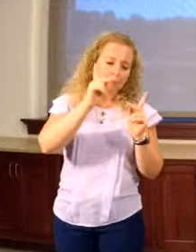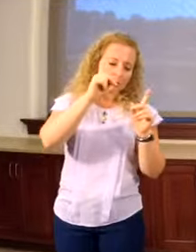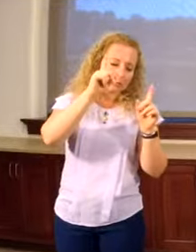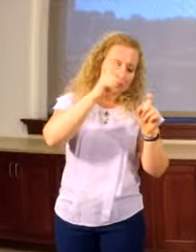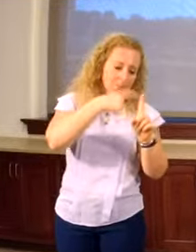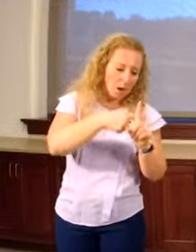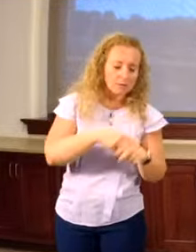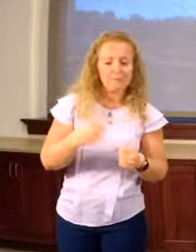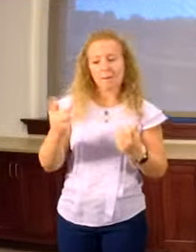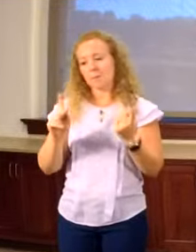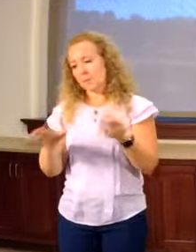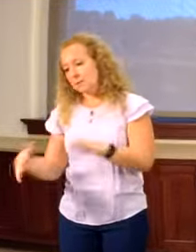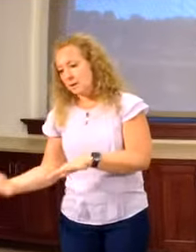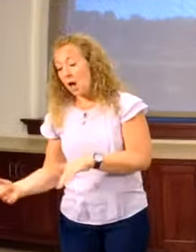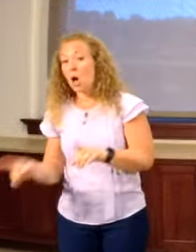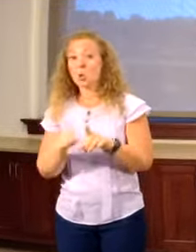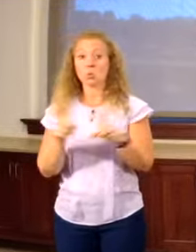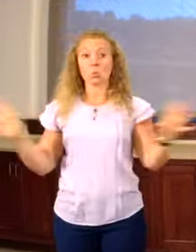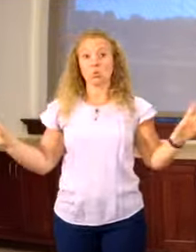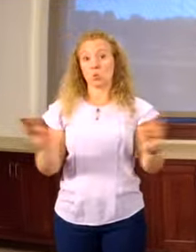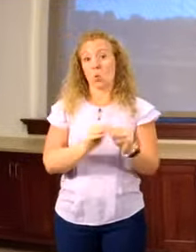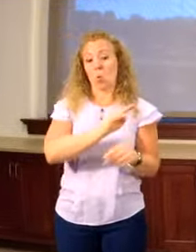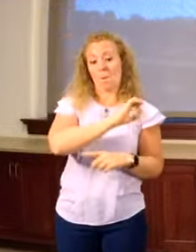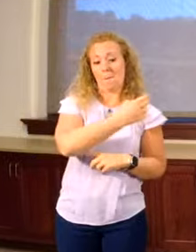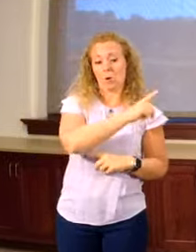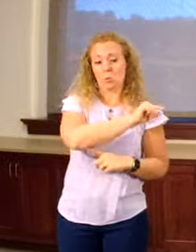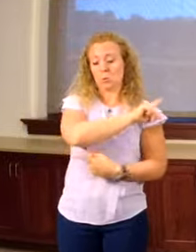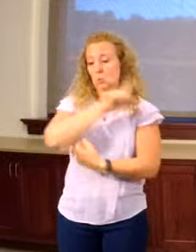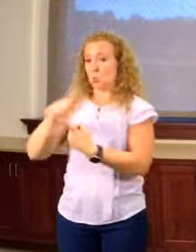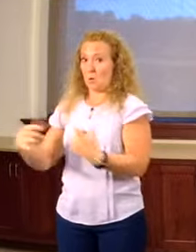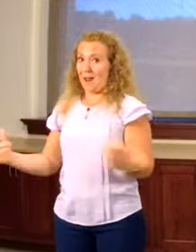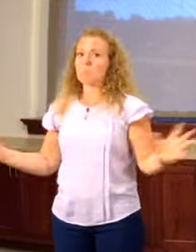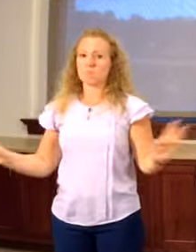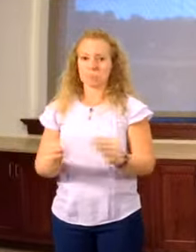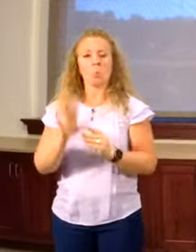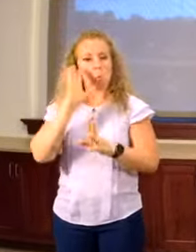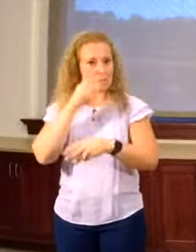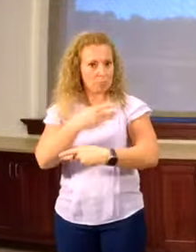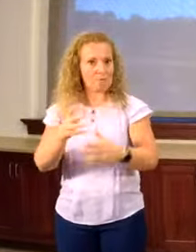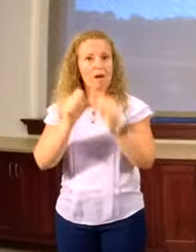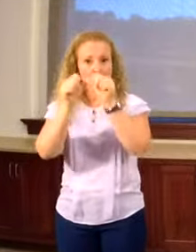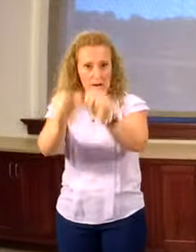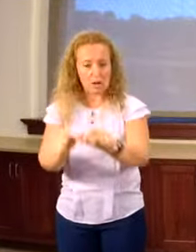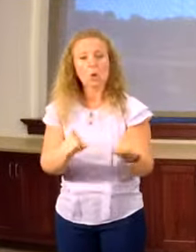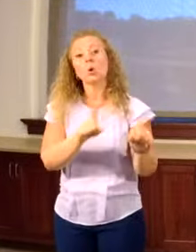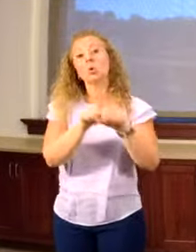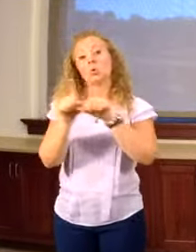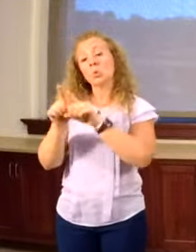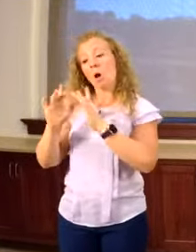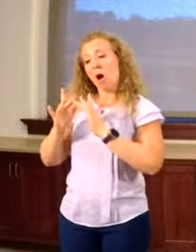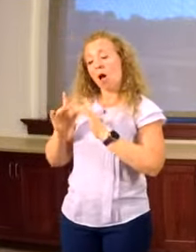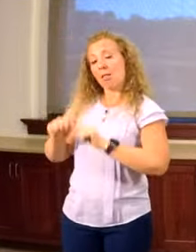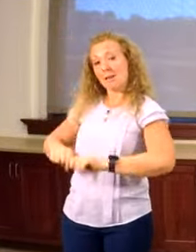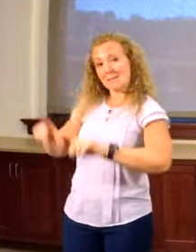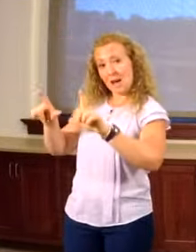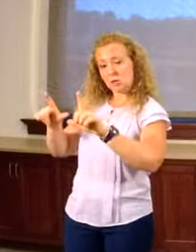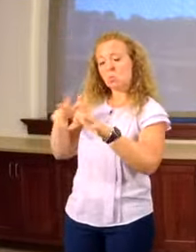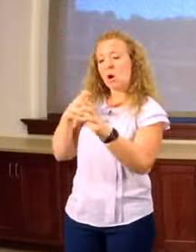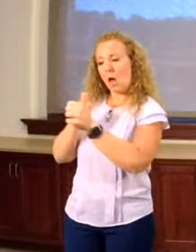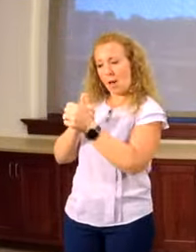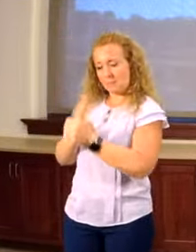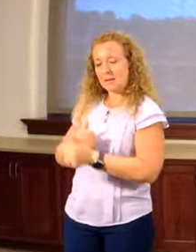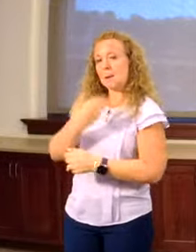the running totals since March 2020 will continue to be provided. Likewise, the online dashboard will be